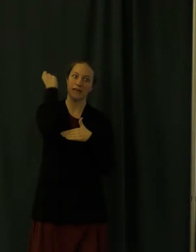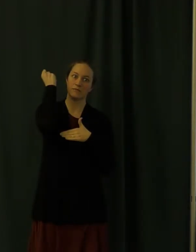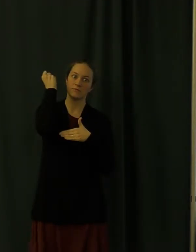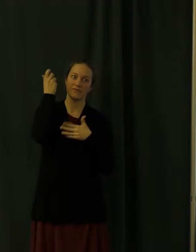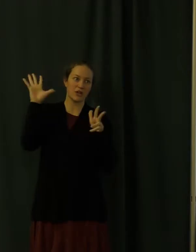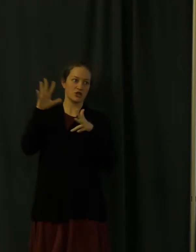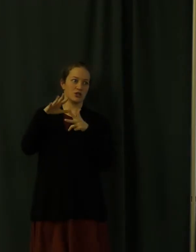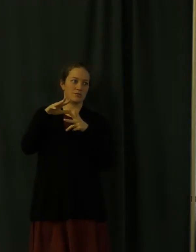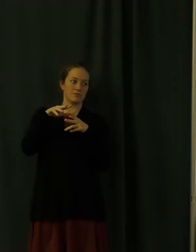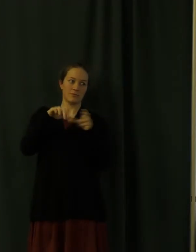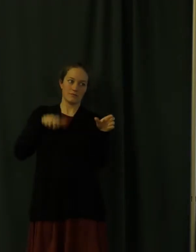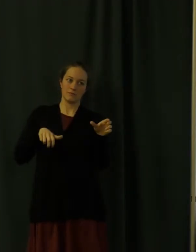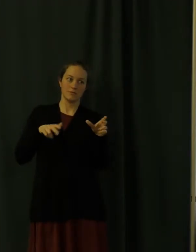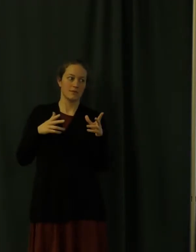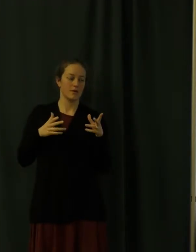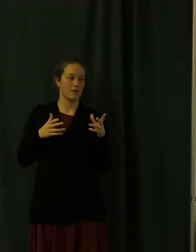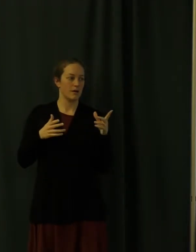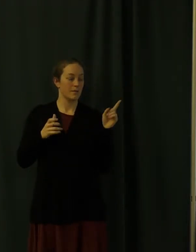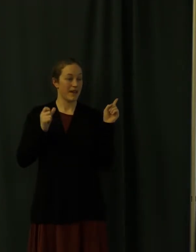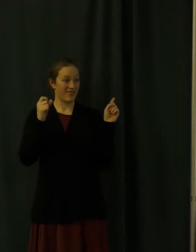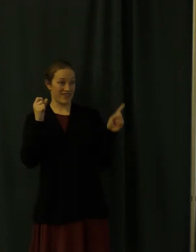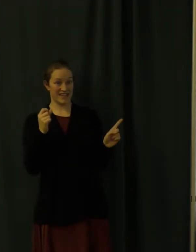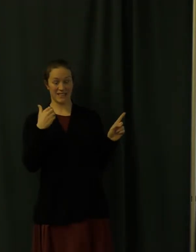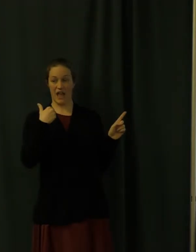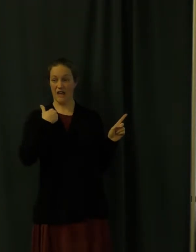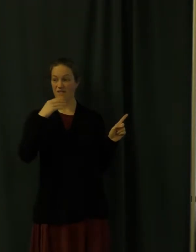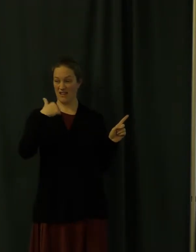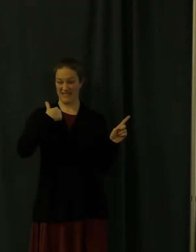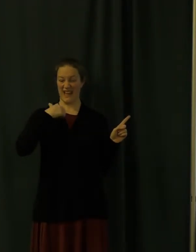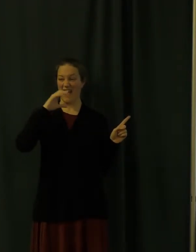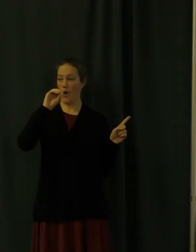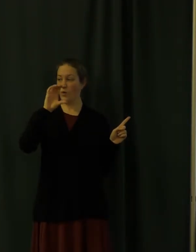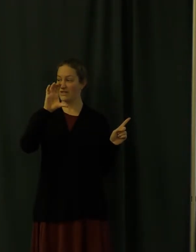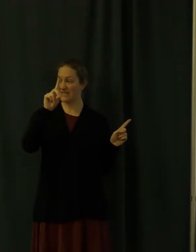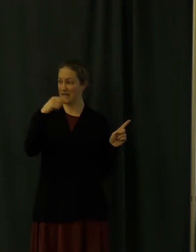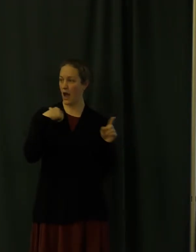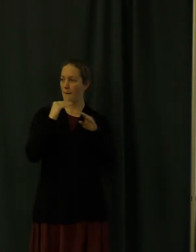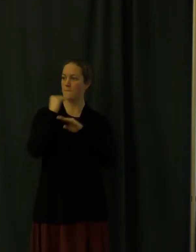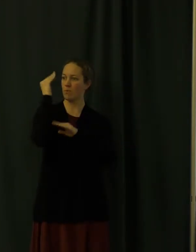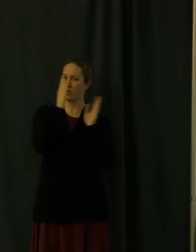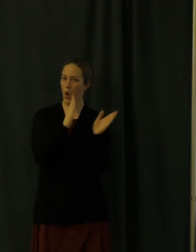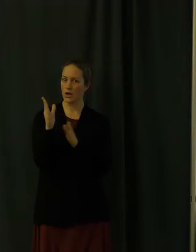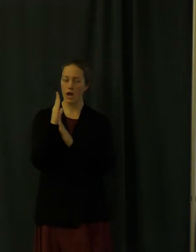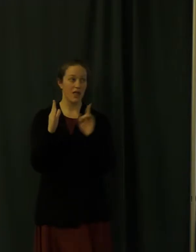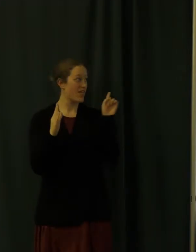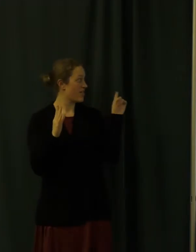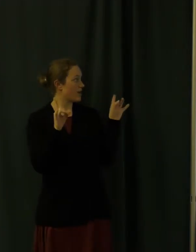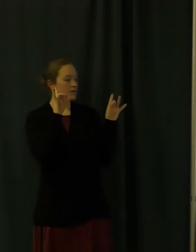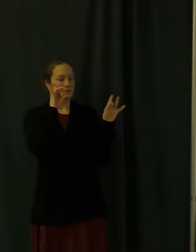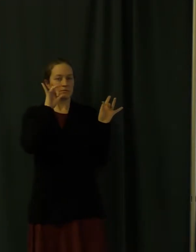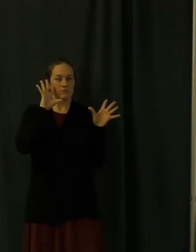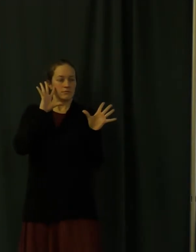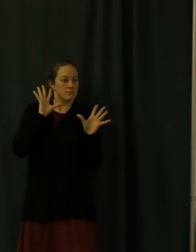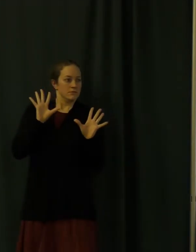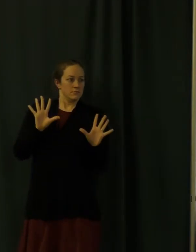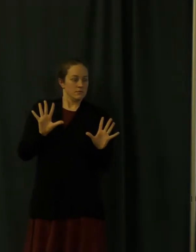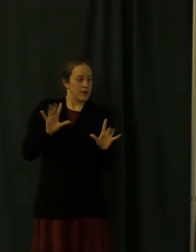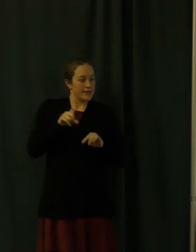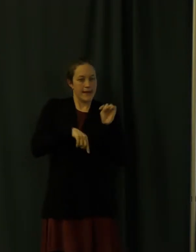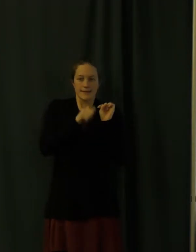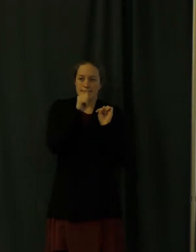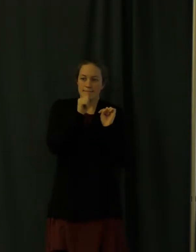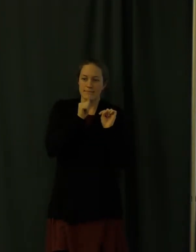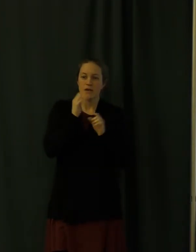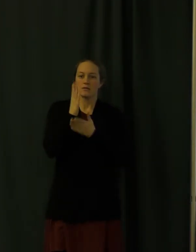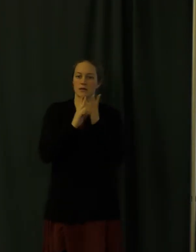I find it. Because this, to me, someone who has OCD and is over-organized, this is a nightmare, okay? And I've had people say, like, well,